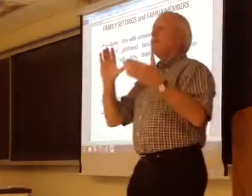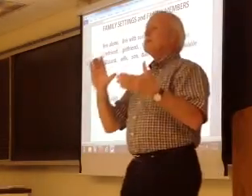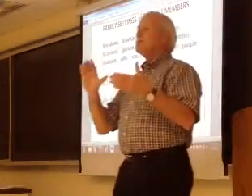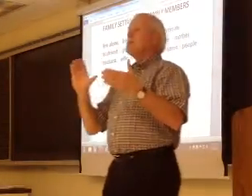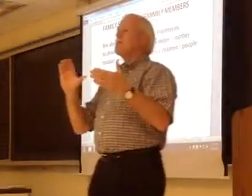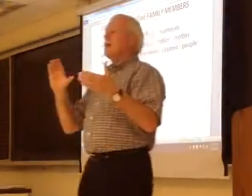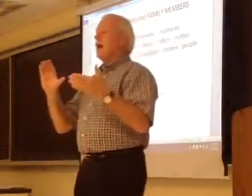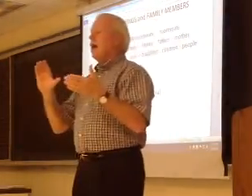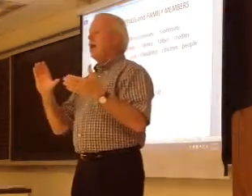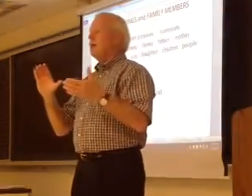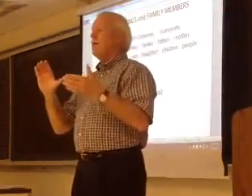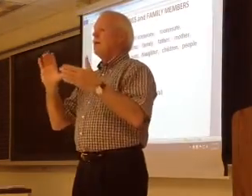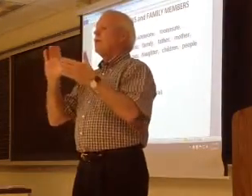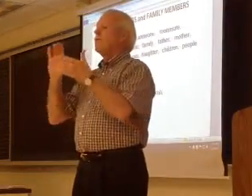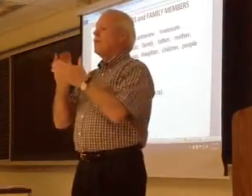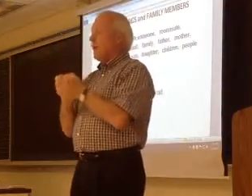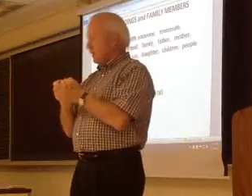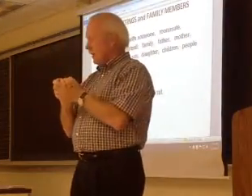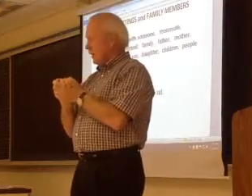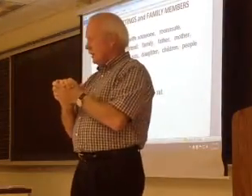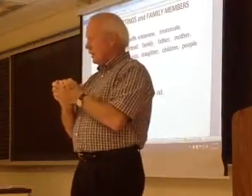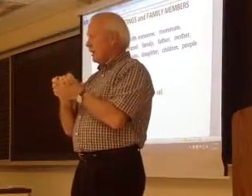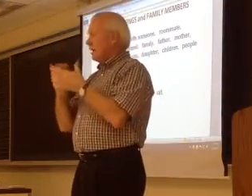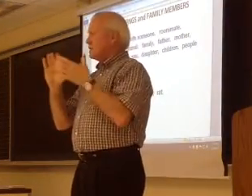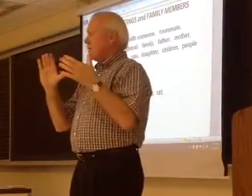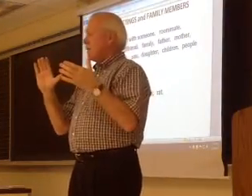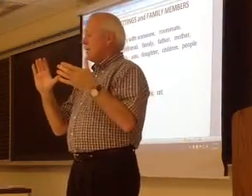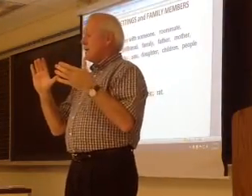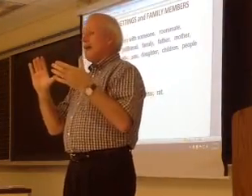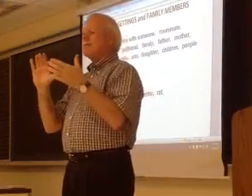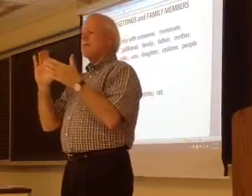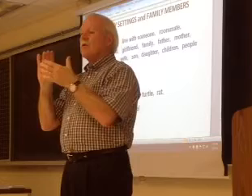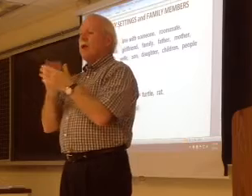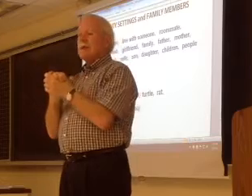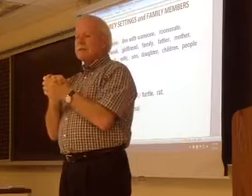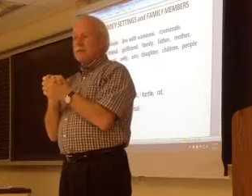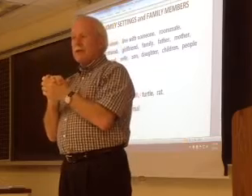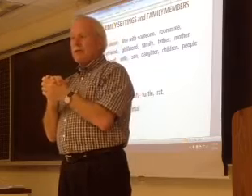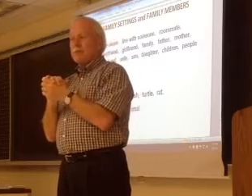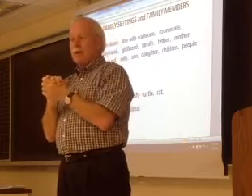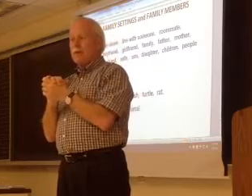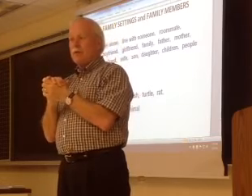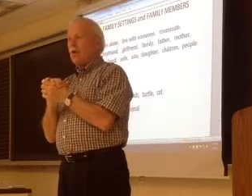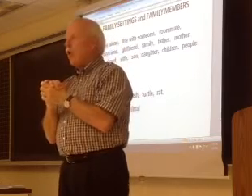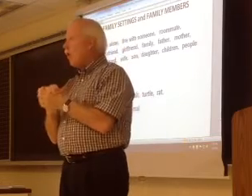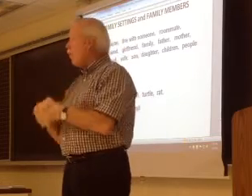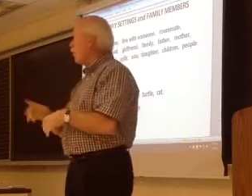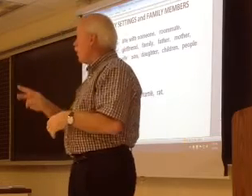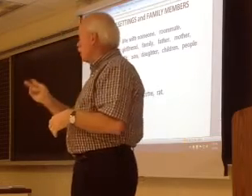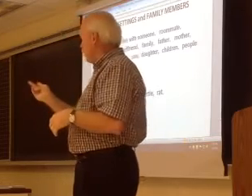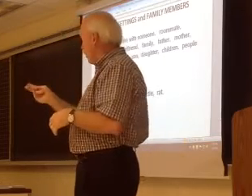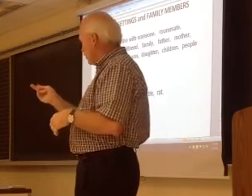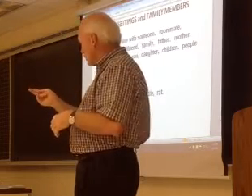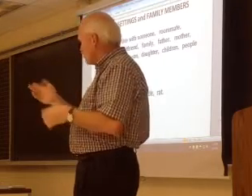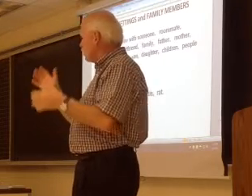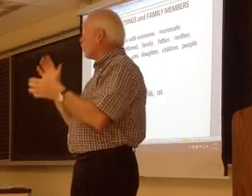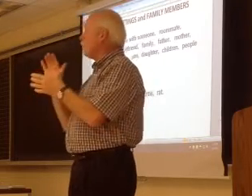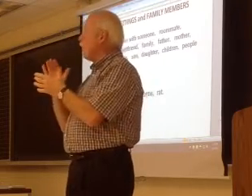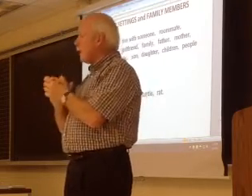This is the sign for married. Simply clasping your hands together in front of you. Oh, those two are